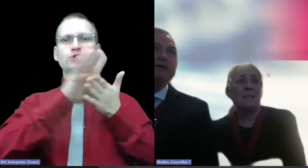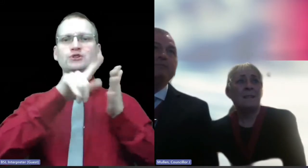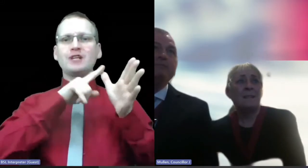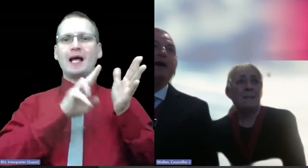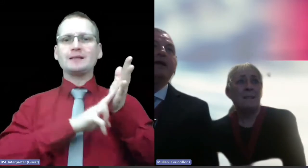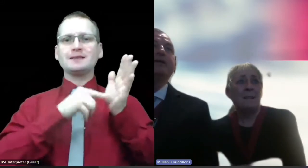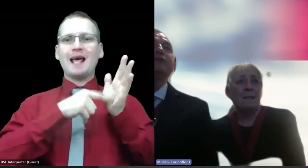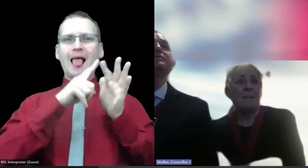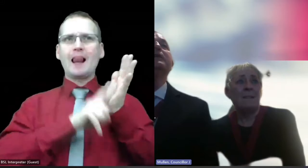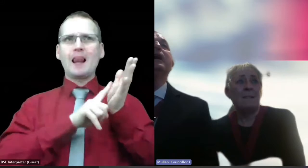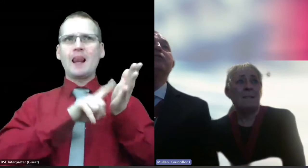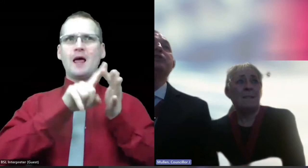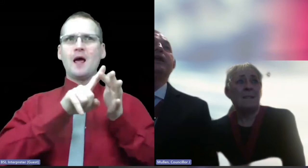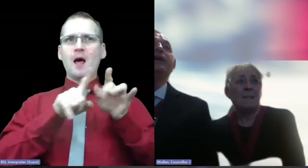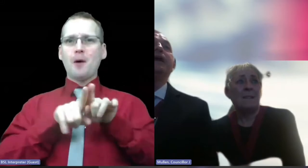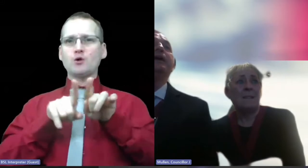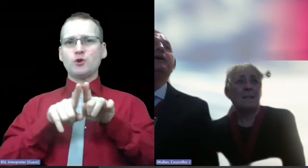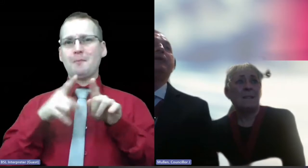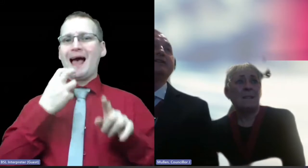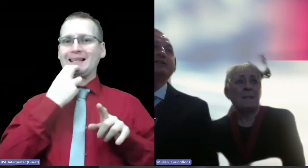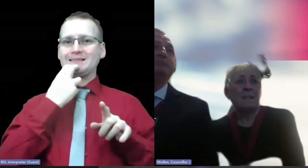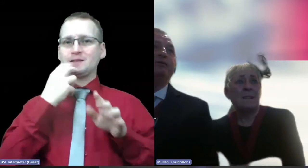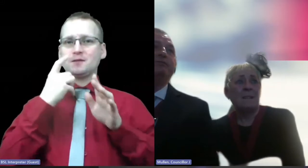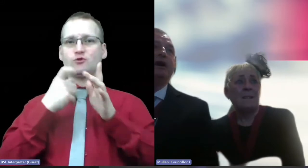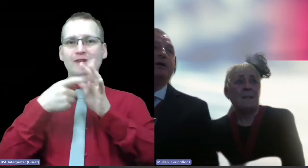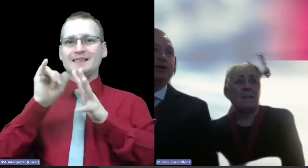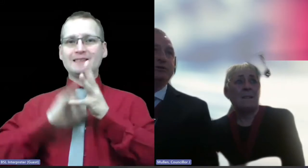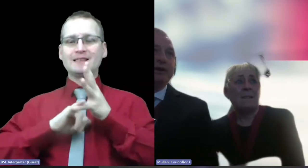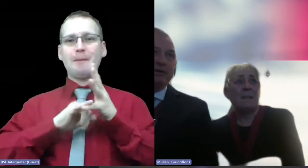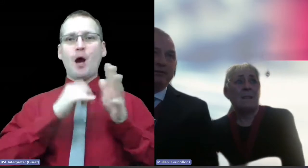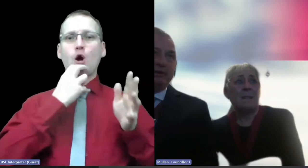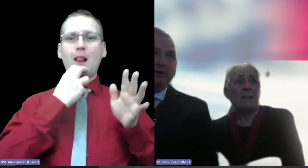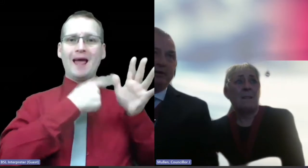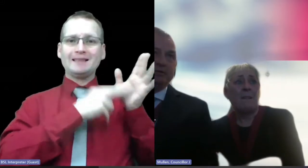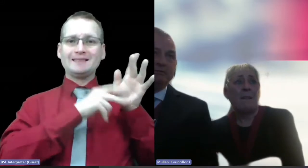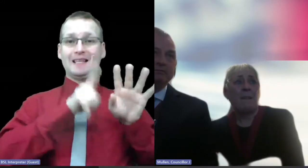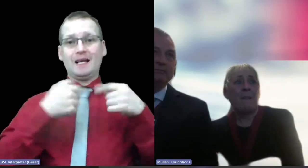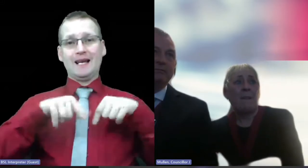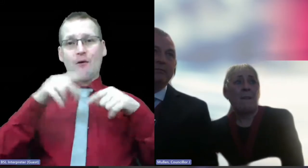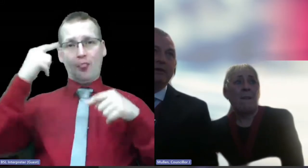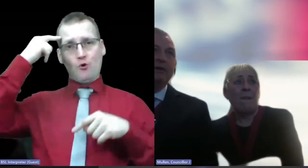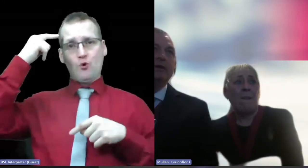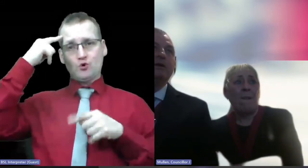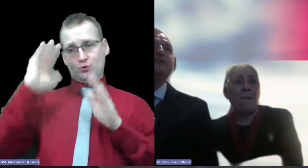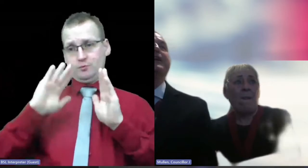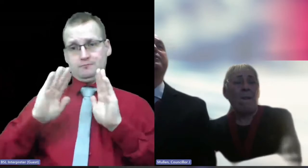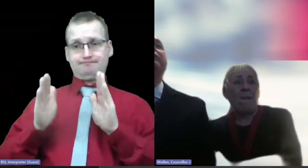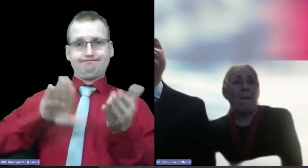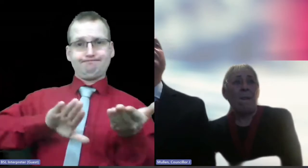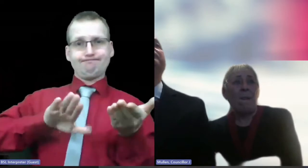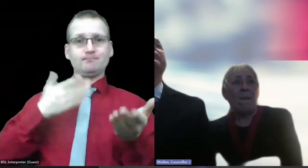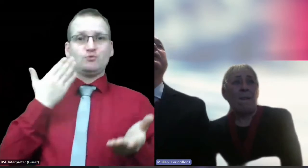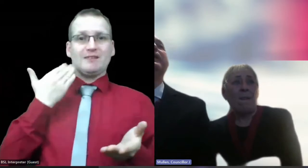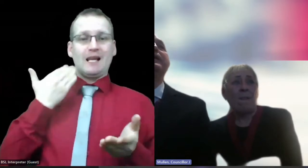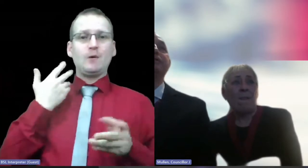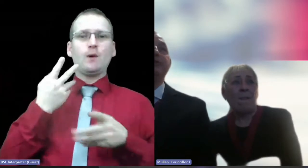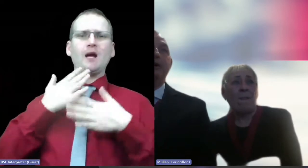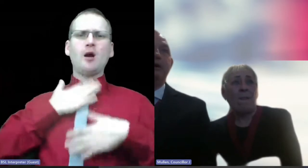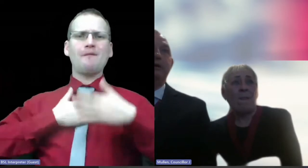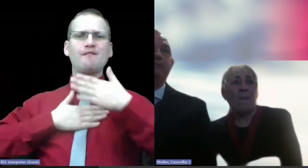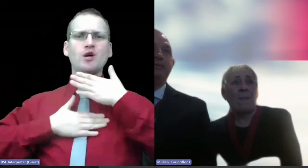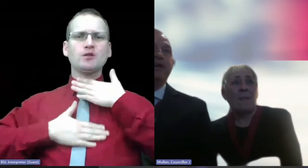event, my aunt Chris and uncle Andy passed this month are also in our thoughts. We take comfort in